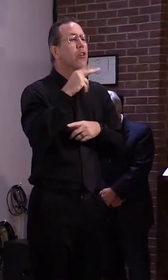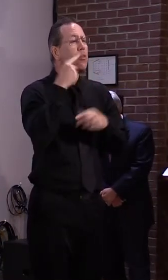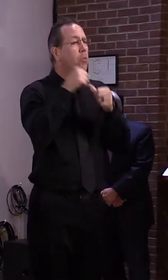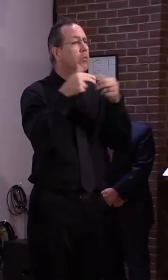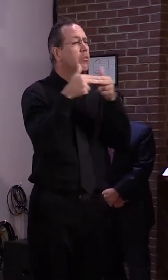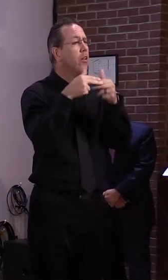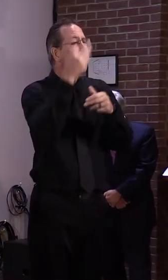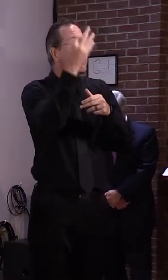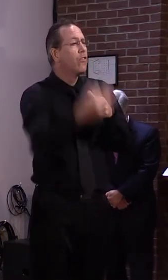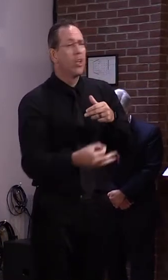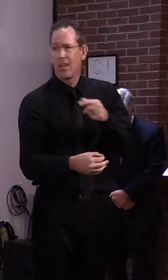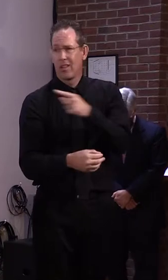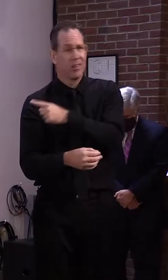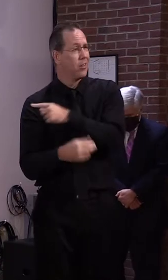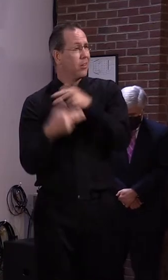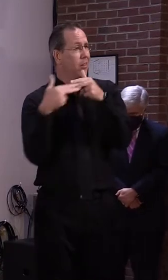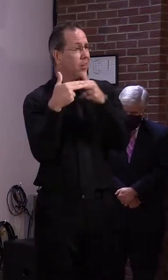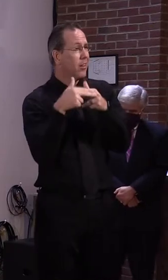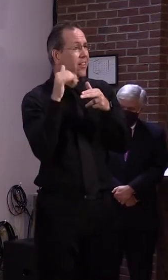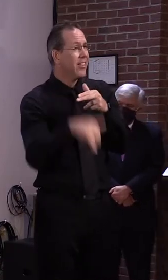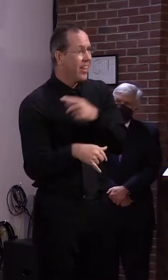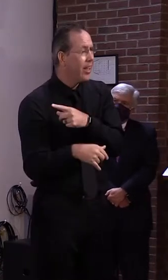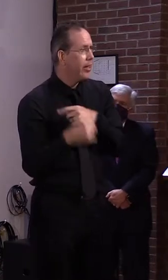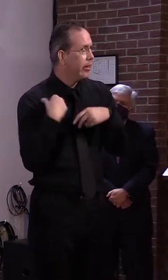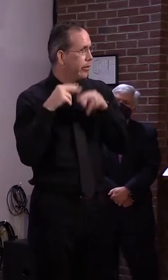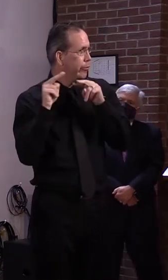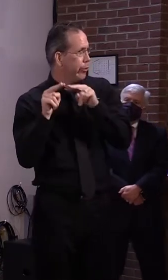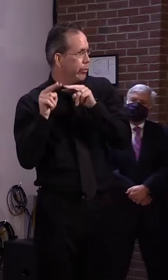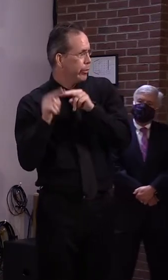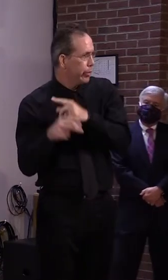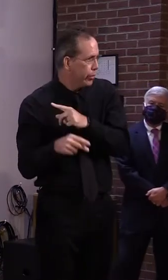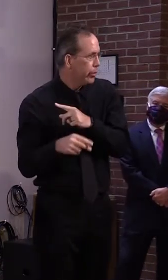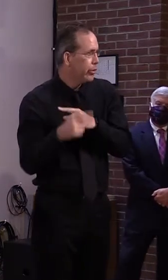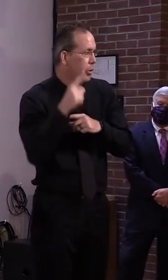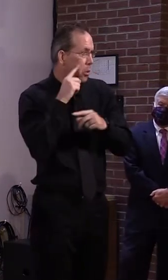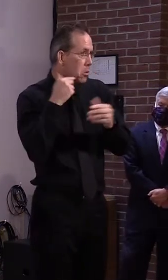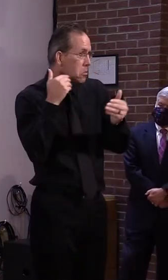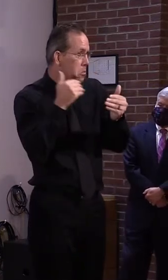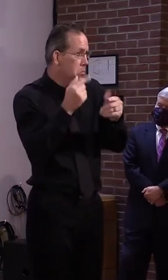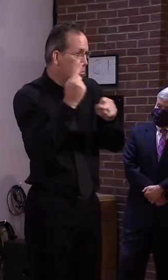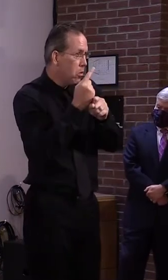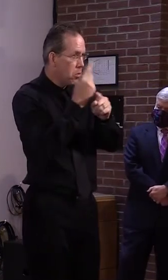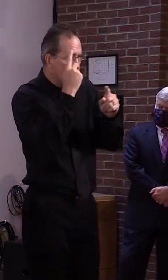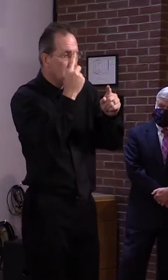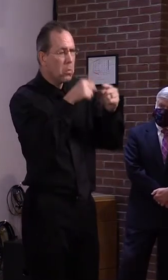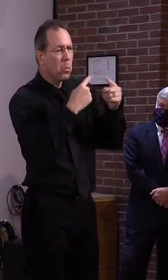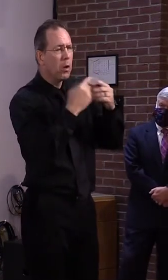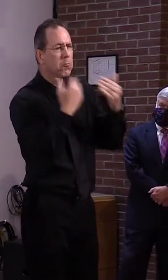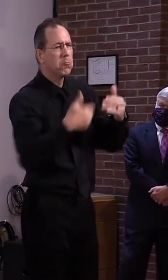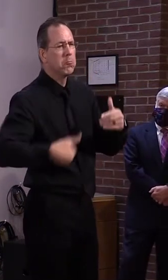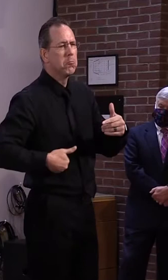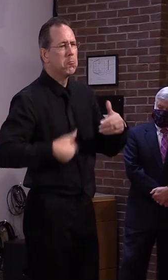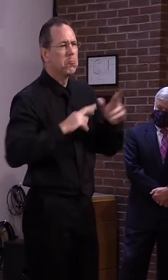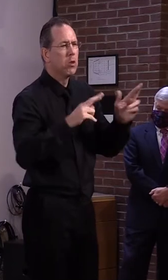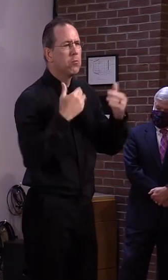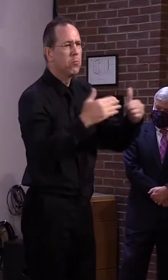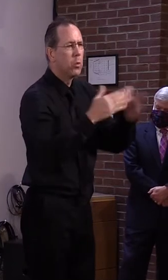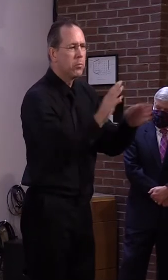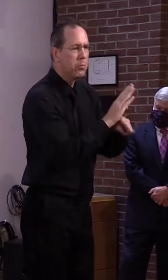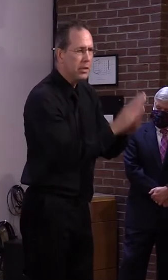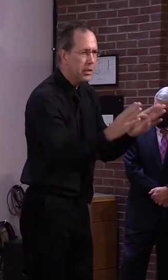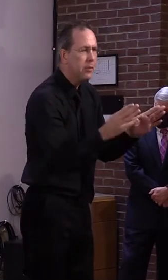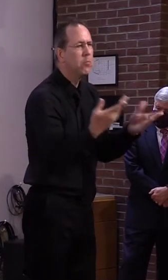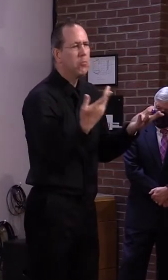up the traveling network we're using here as well. So we'll just have to play it by ear and